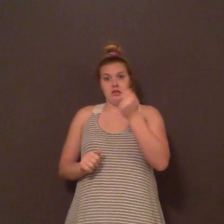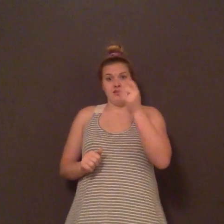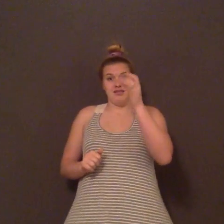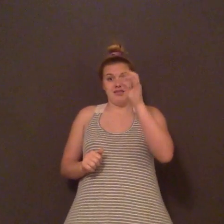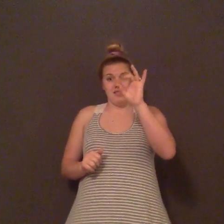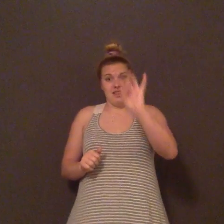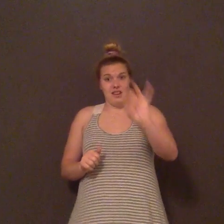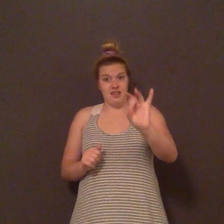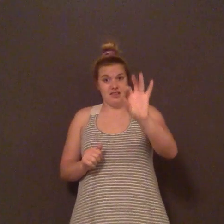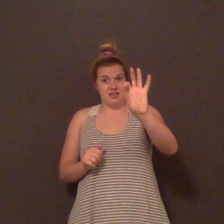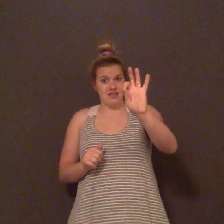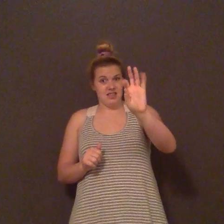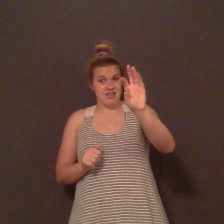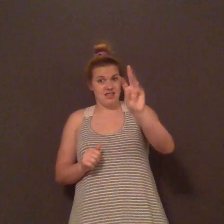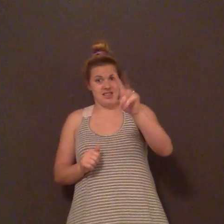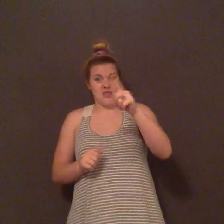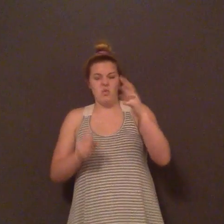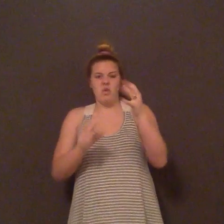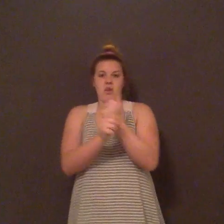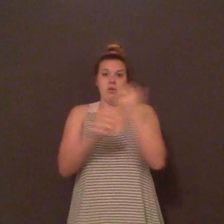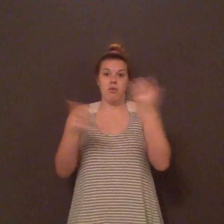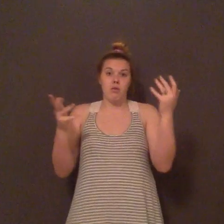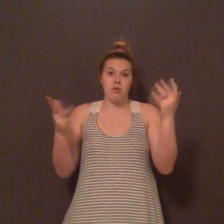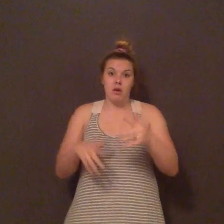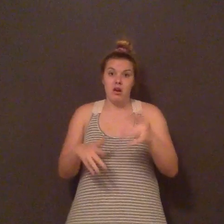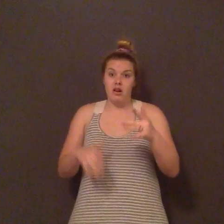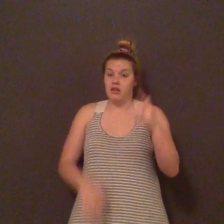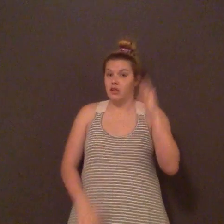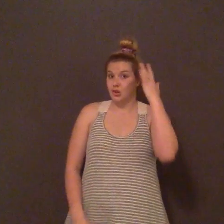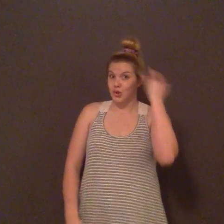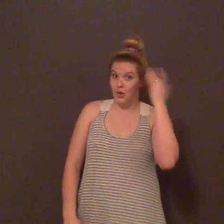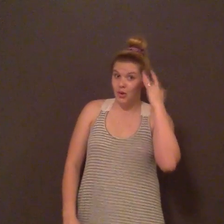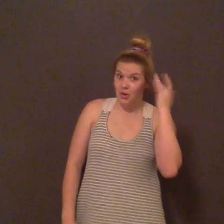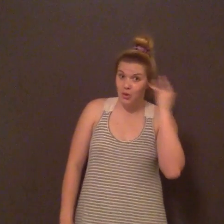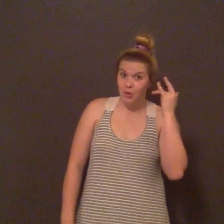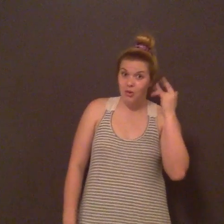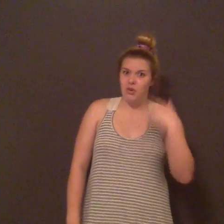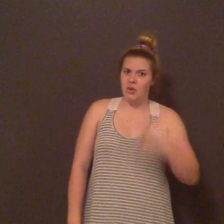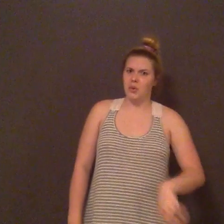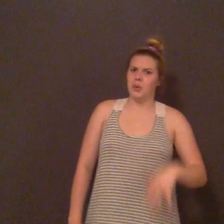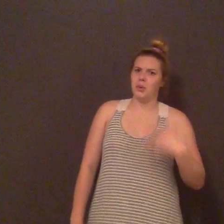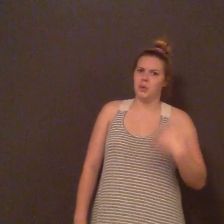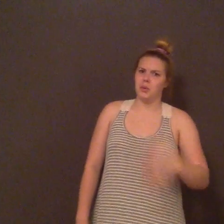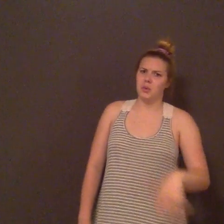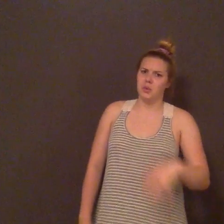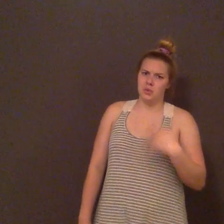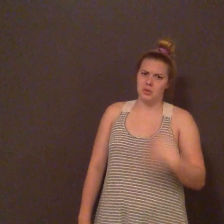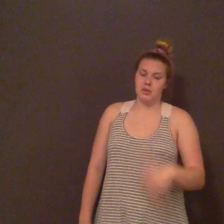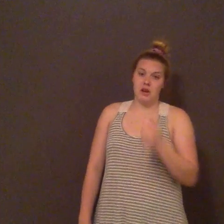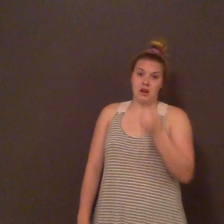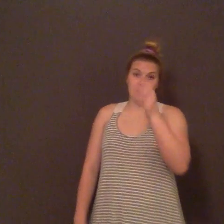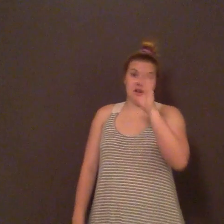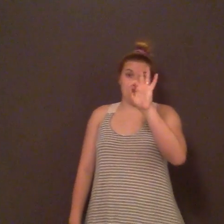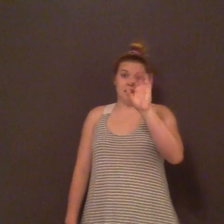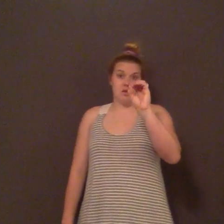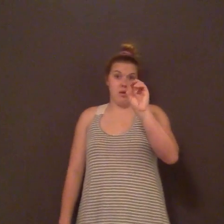gold. He'd won by 30 seconds. And if he'd done the same in the 1904 Olympics, he would have won by 2 seconds. Do